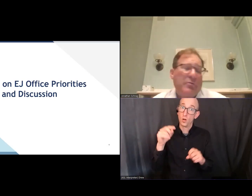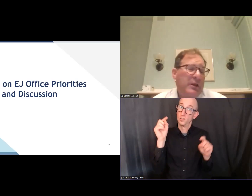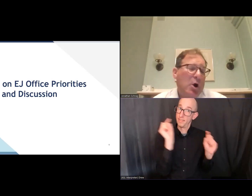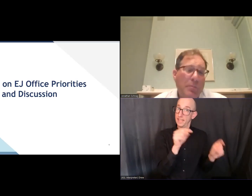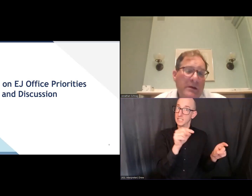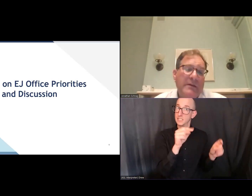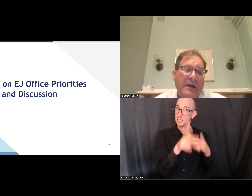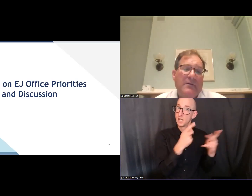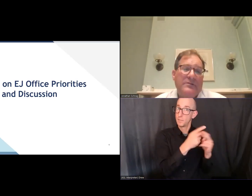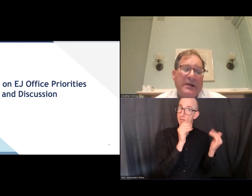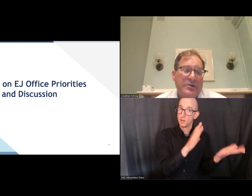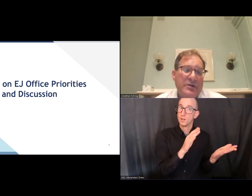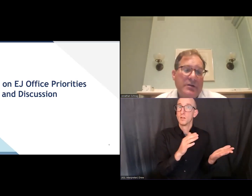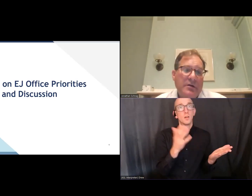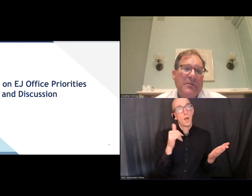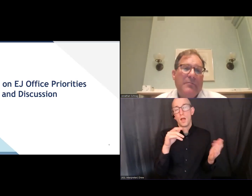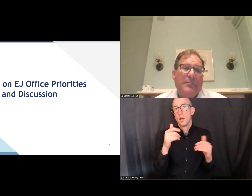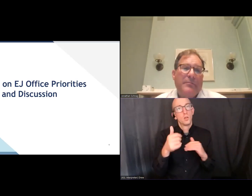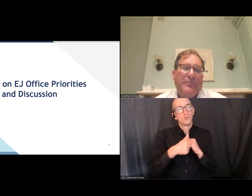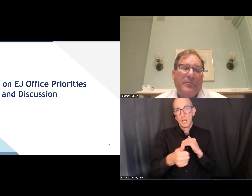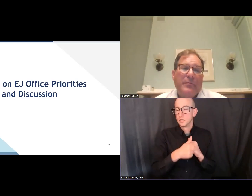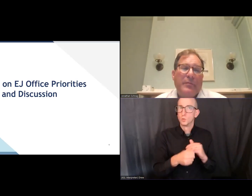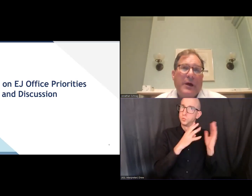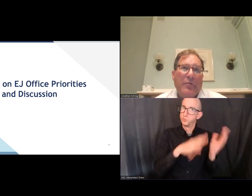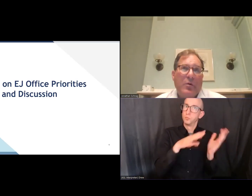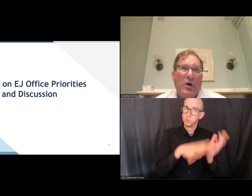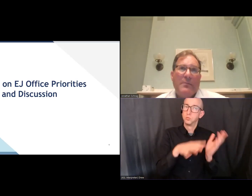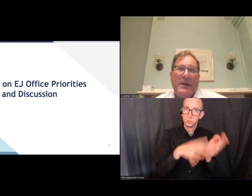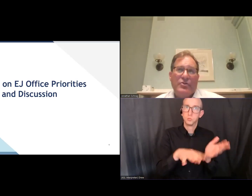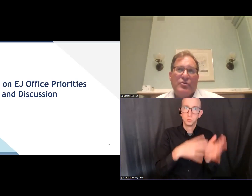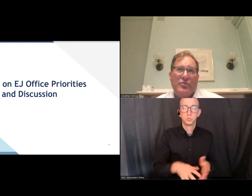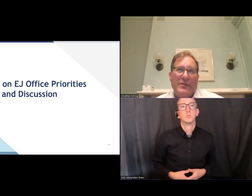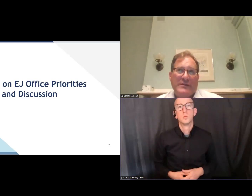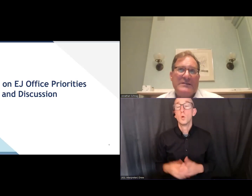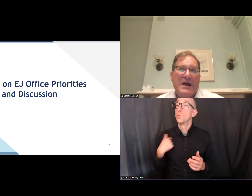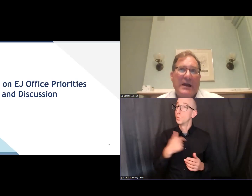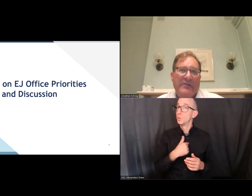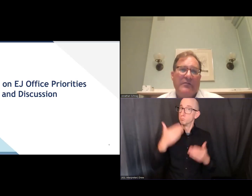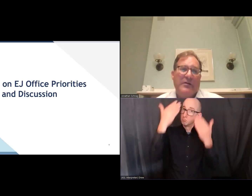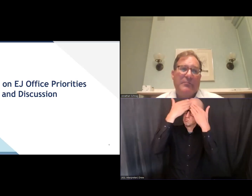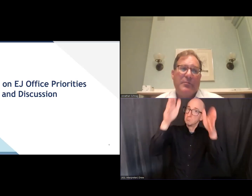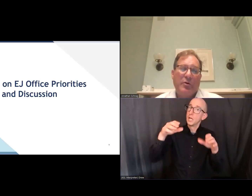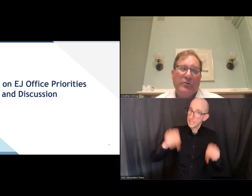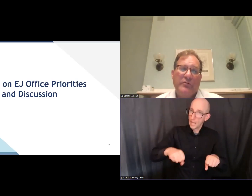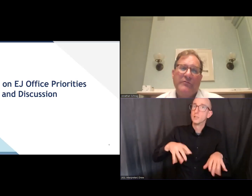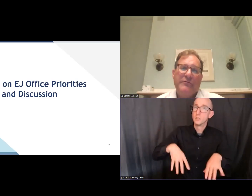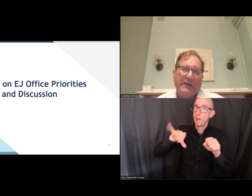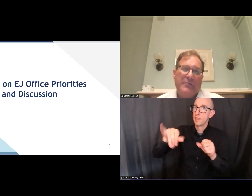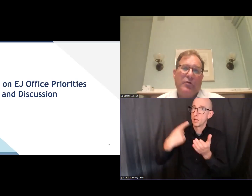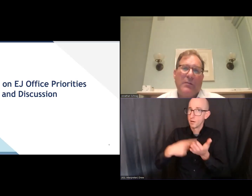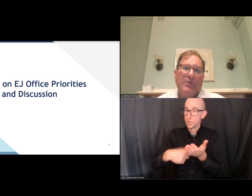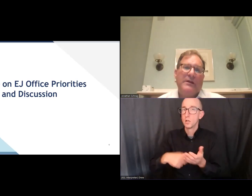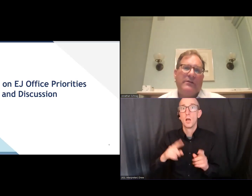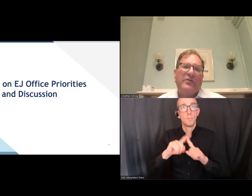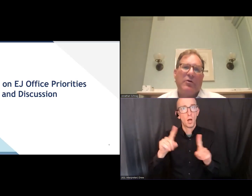I think we're really open to that conversation, but we want to make sure that the size of the proposal fits